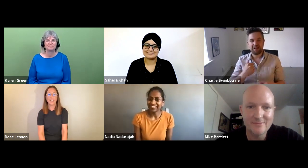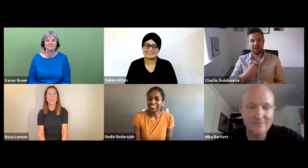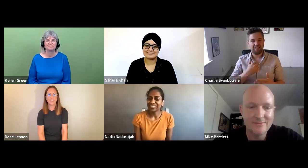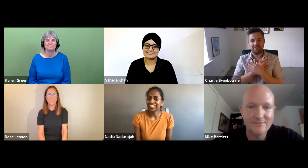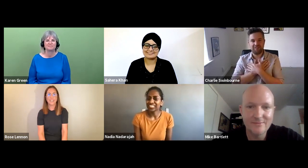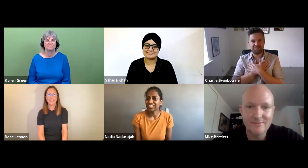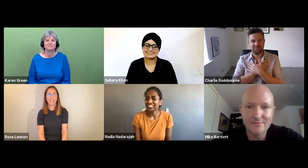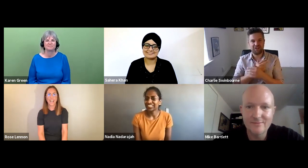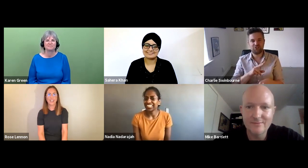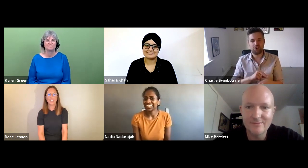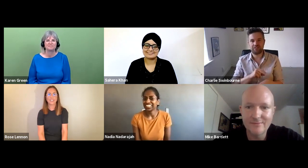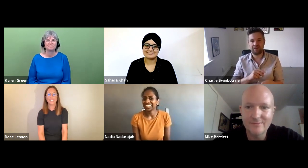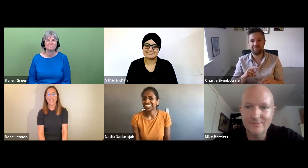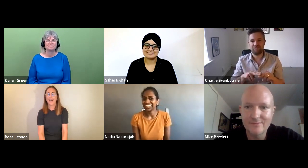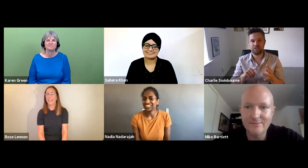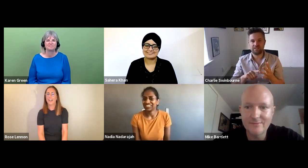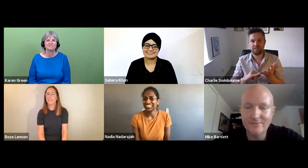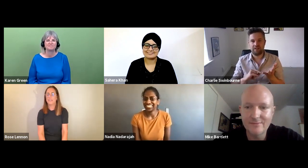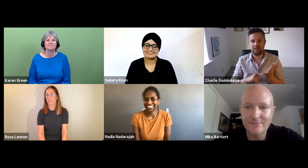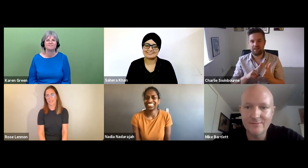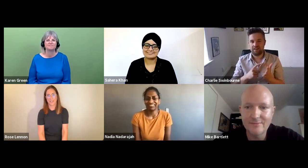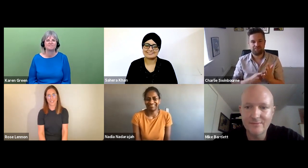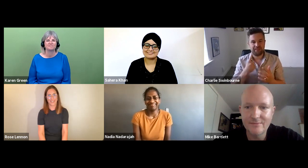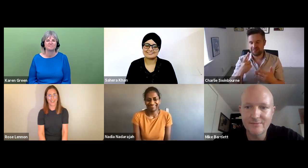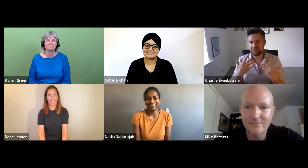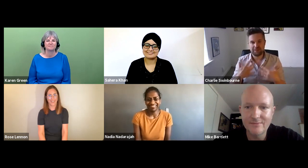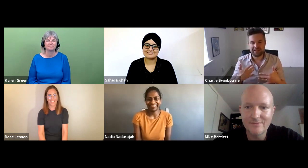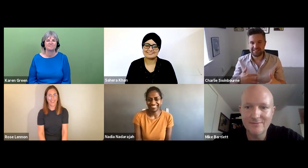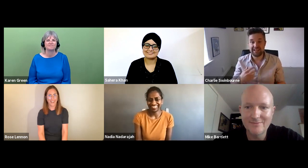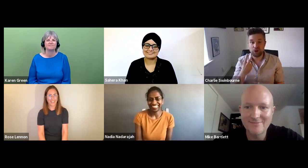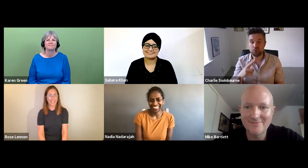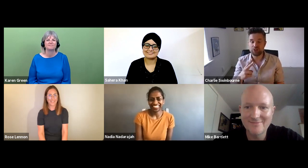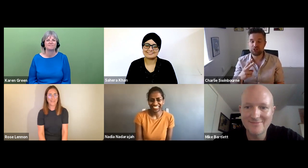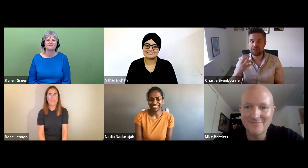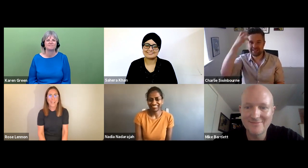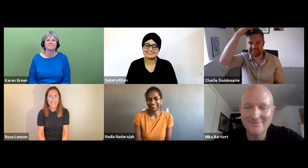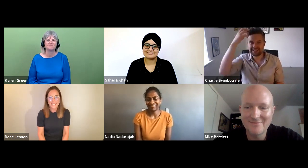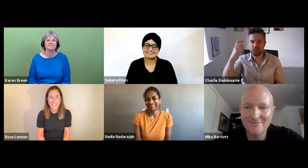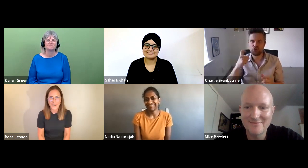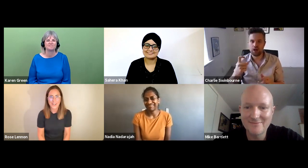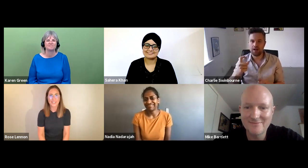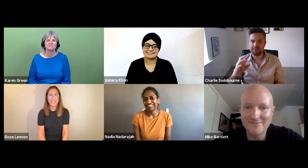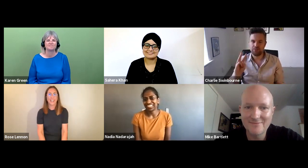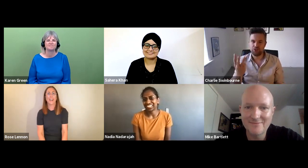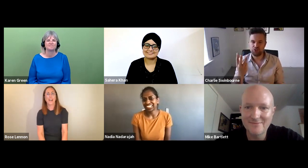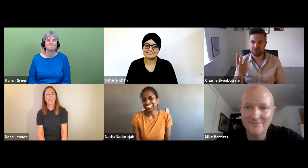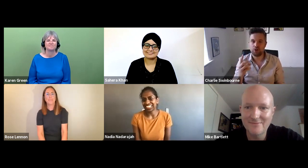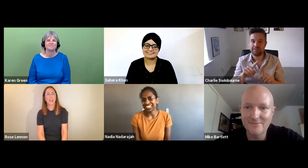Wow, what a catalogue. I love Dr. Foster. I think it was an amazing show. I